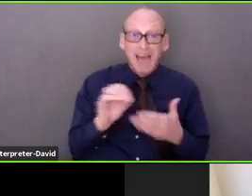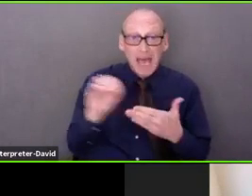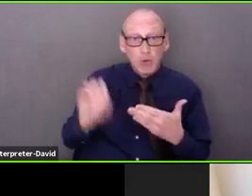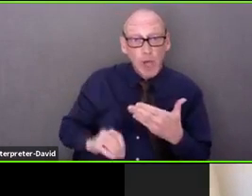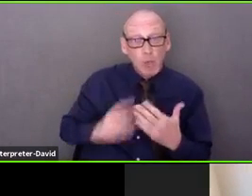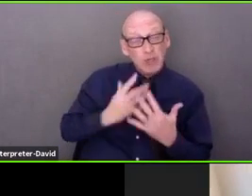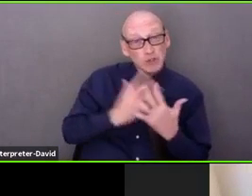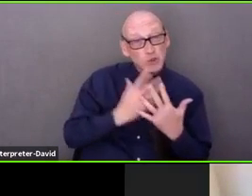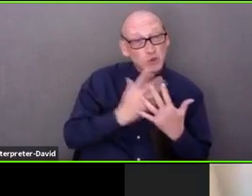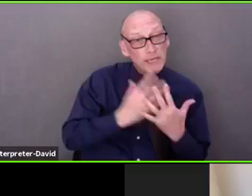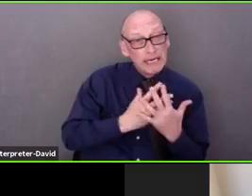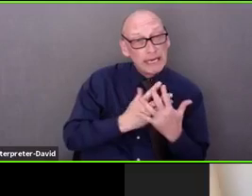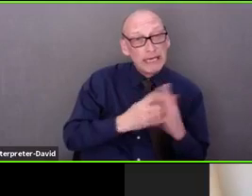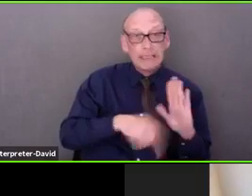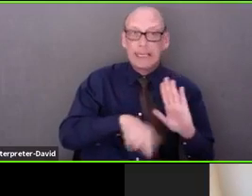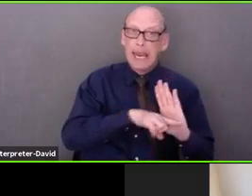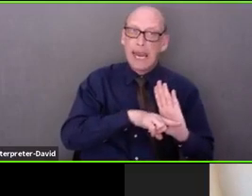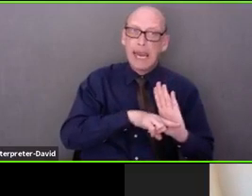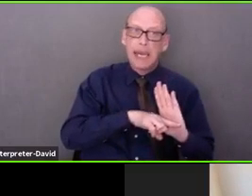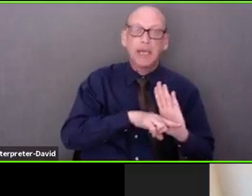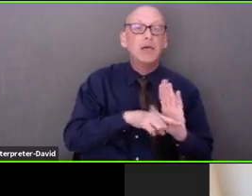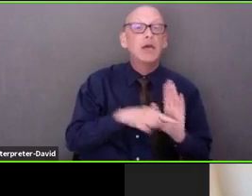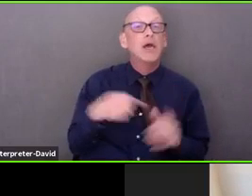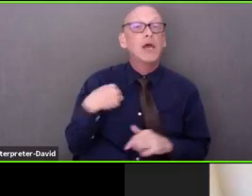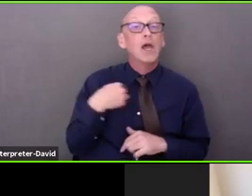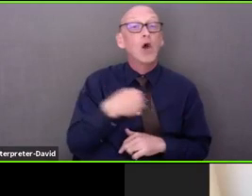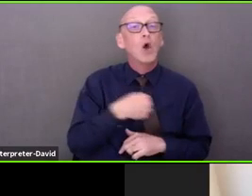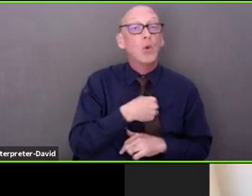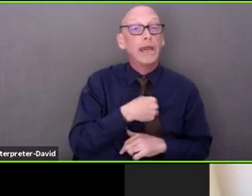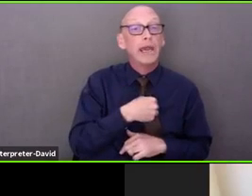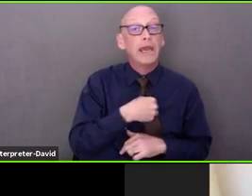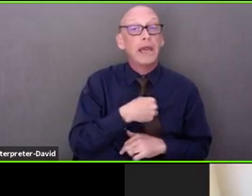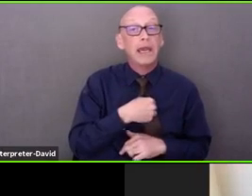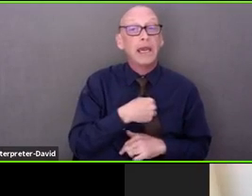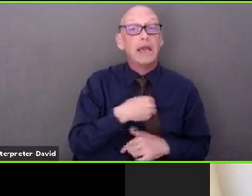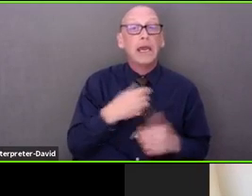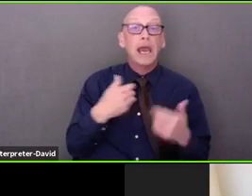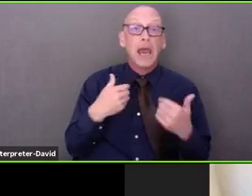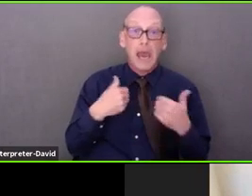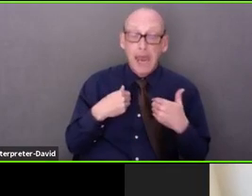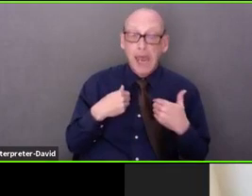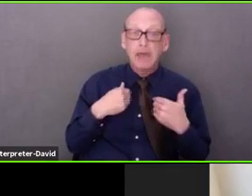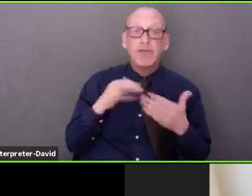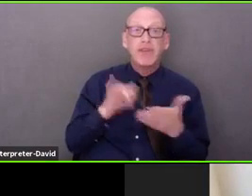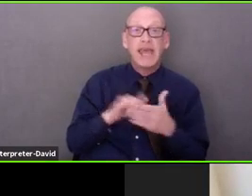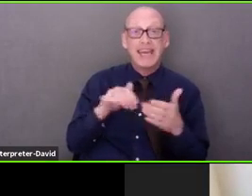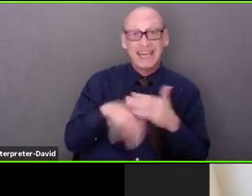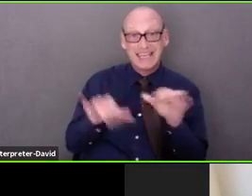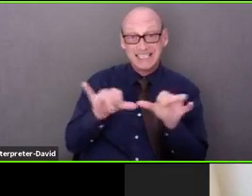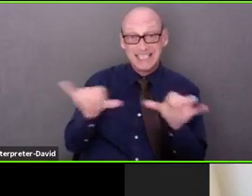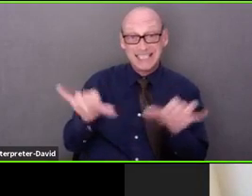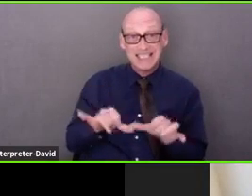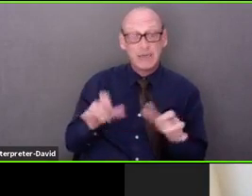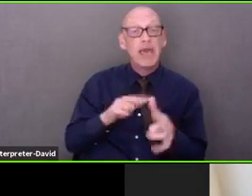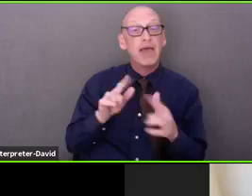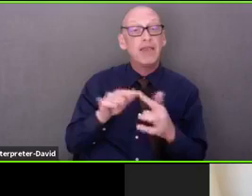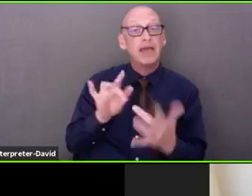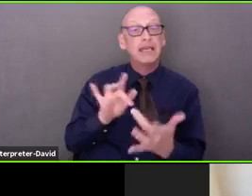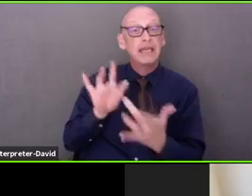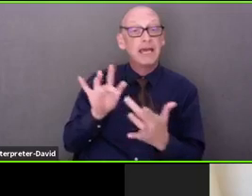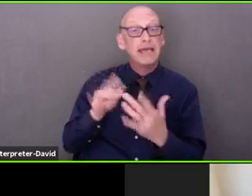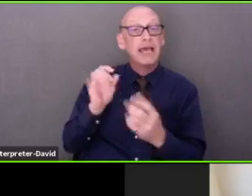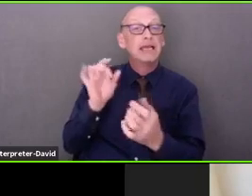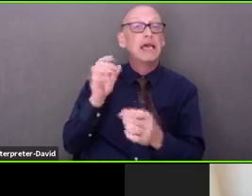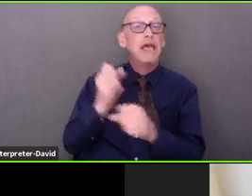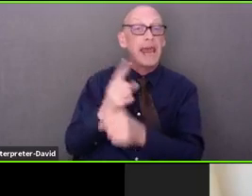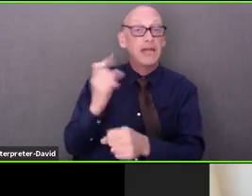screening is negative, when we keep them in a tickler system and we contact them annually, because once you begin your screenings, we